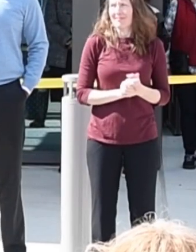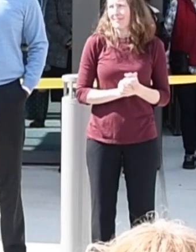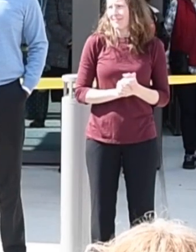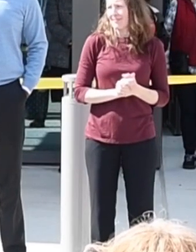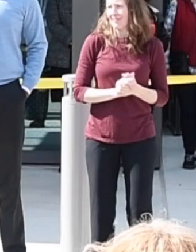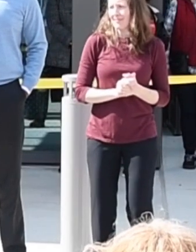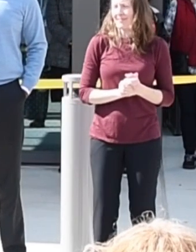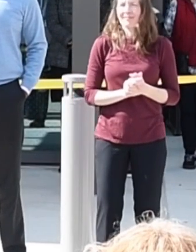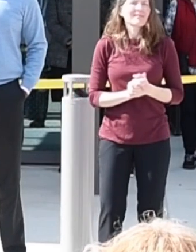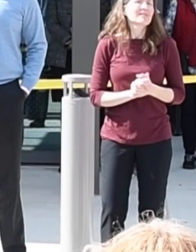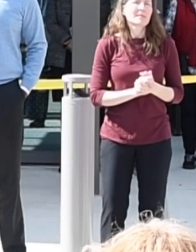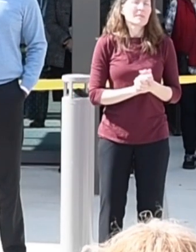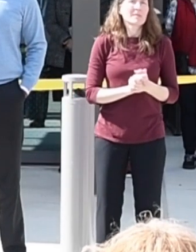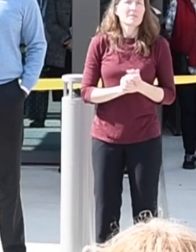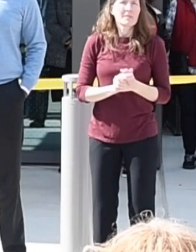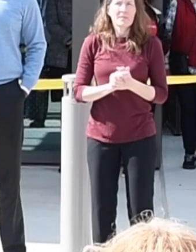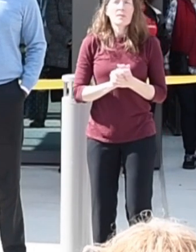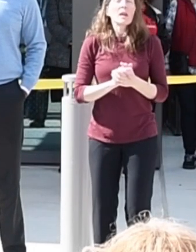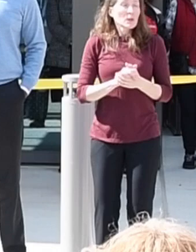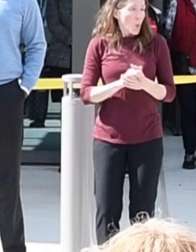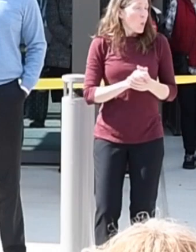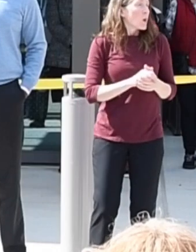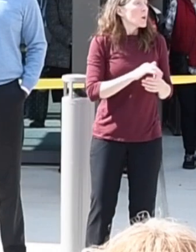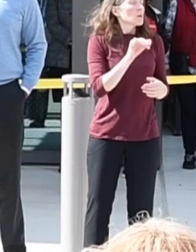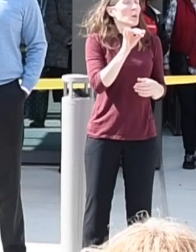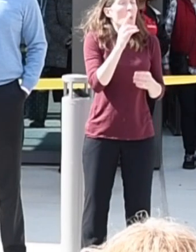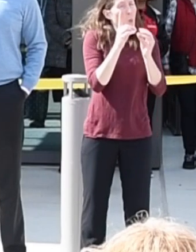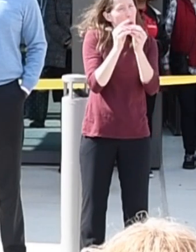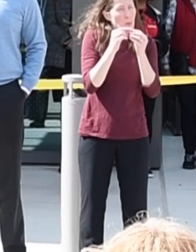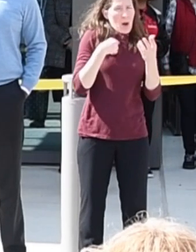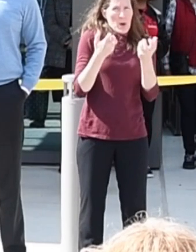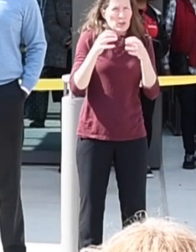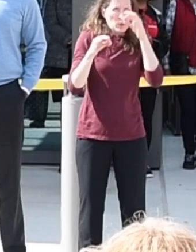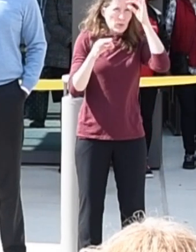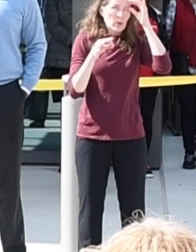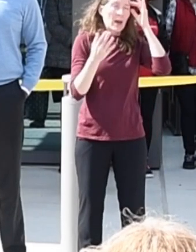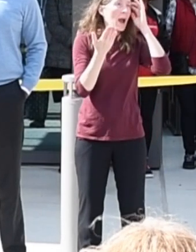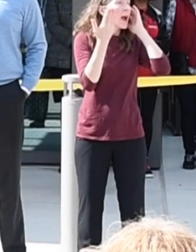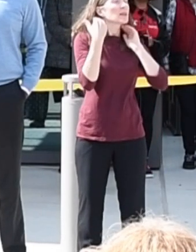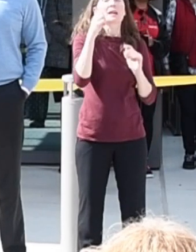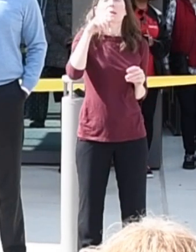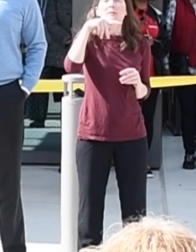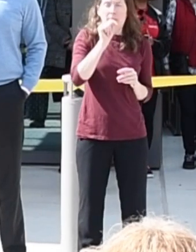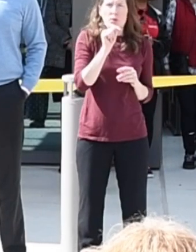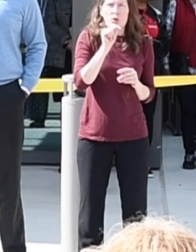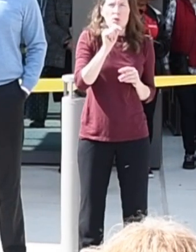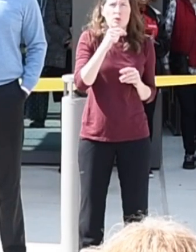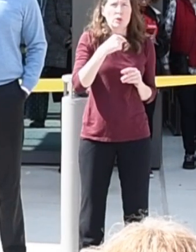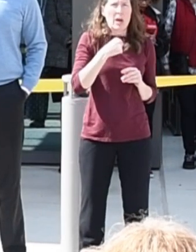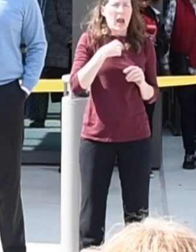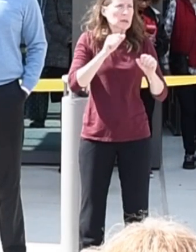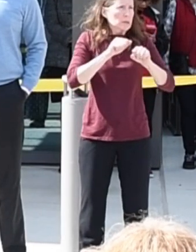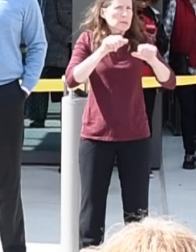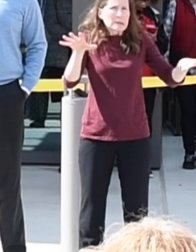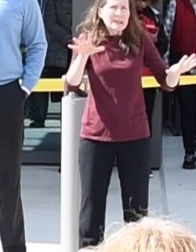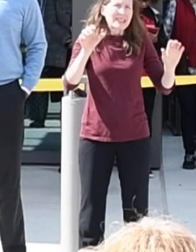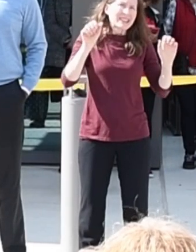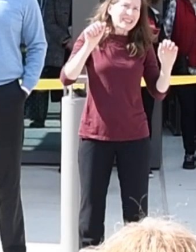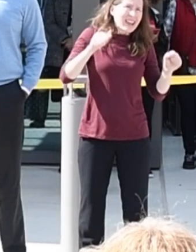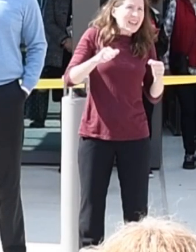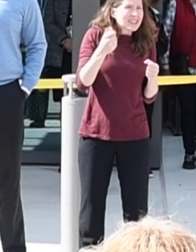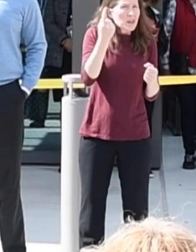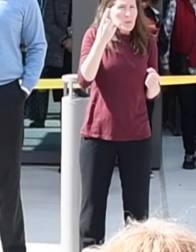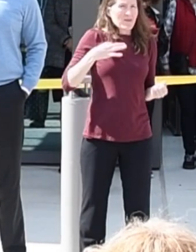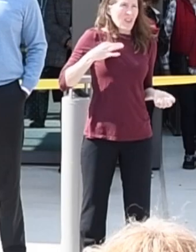forward a little bit, and that would be this past September. I put out a call to see could we get some volunteers to help us, because this is a